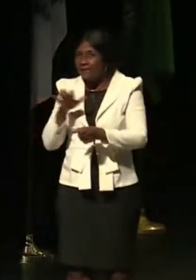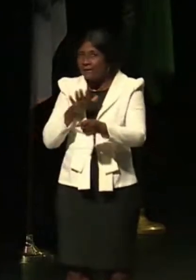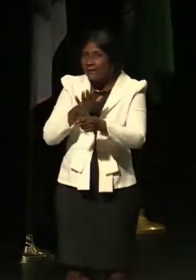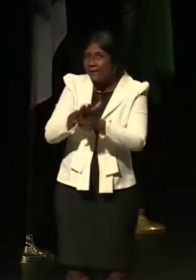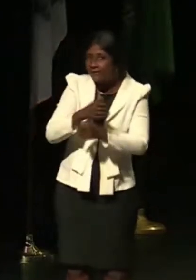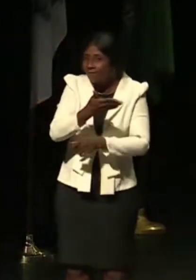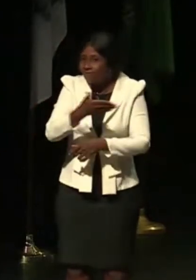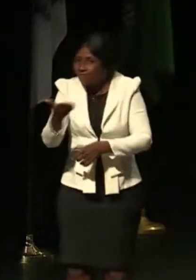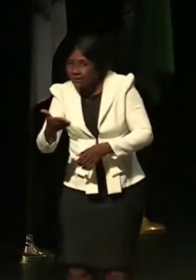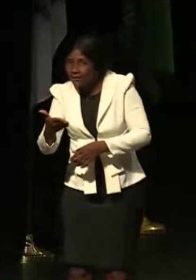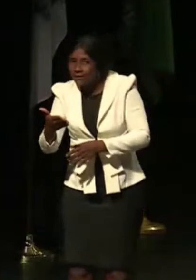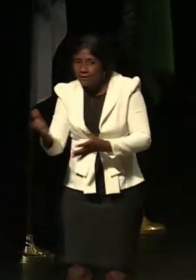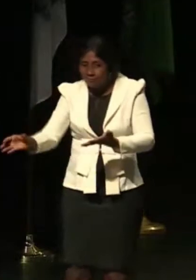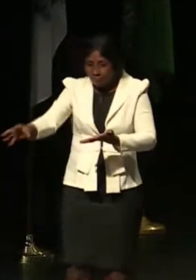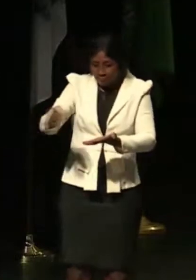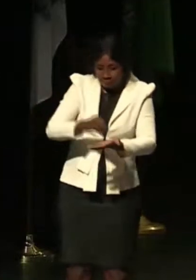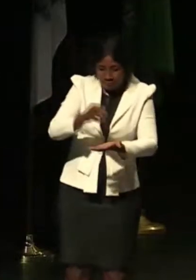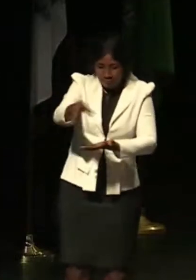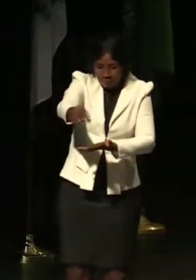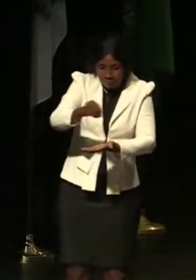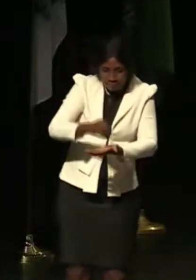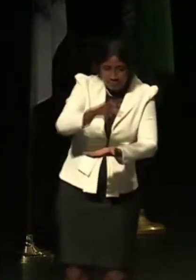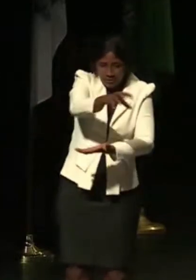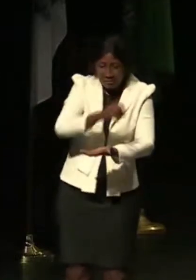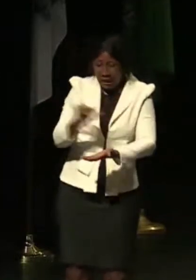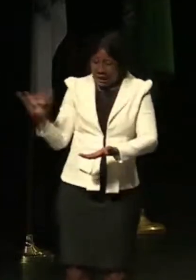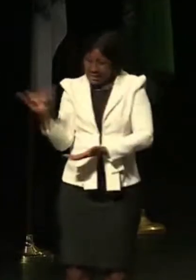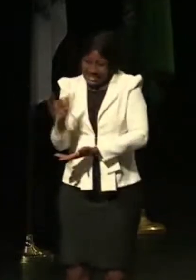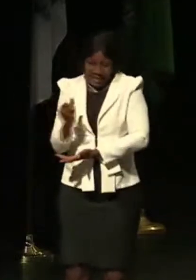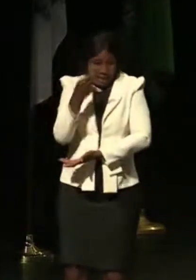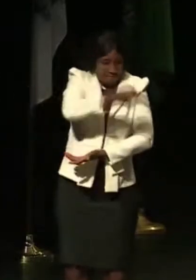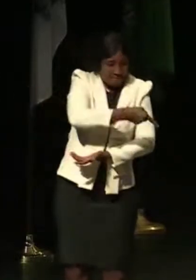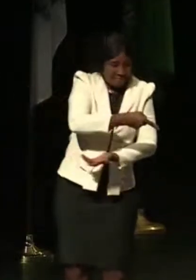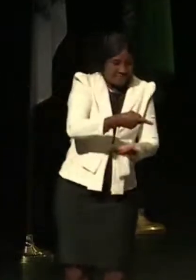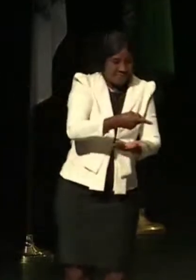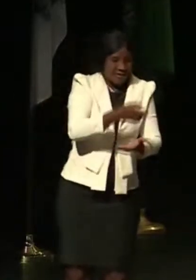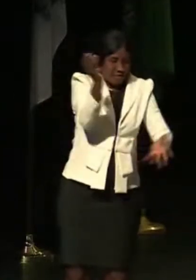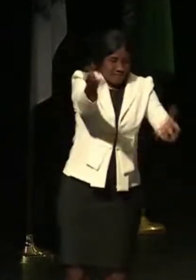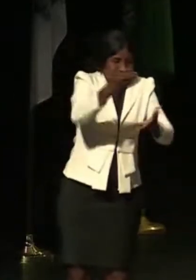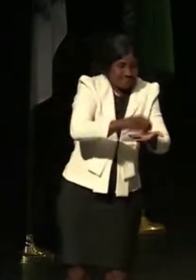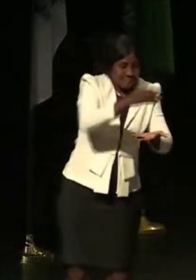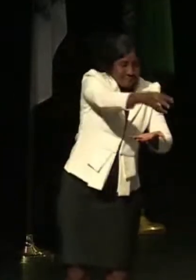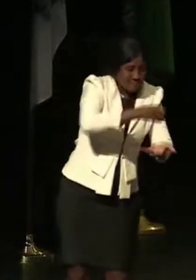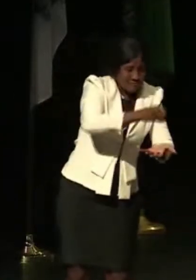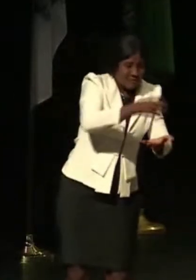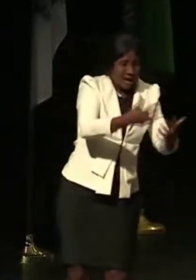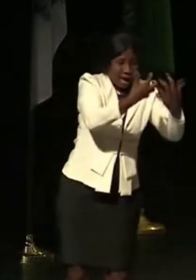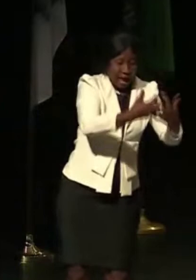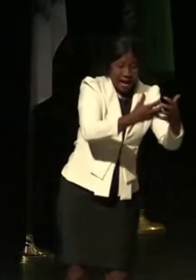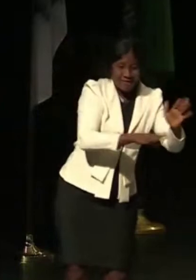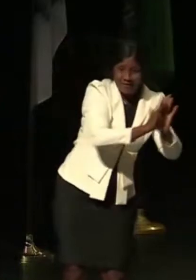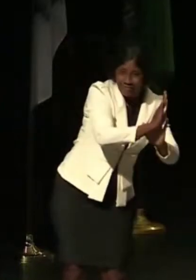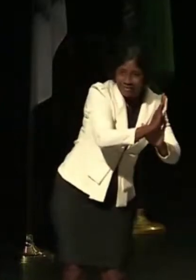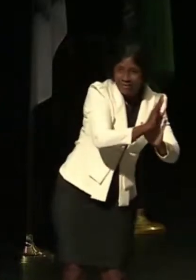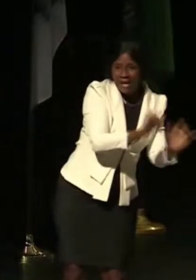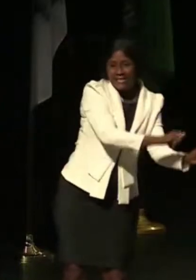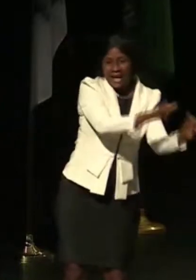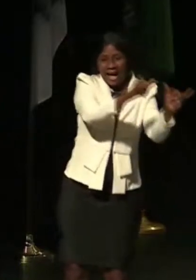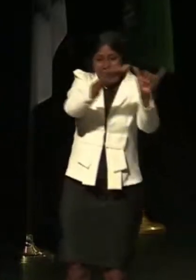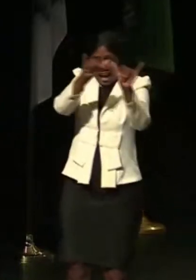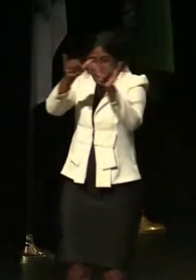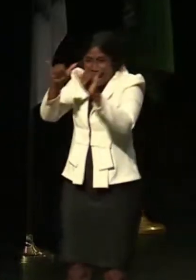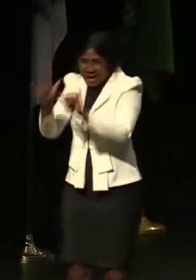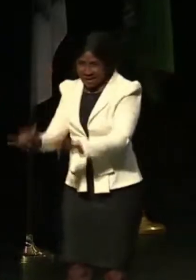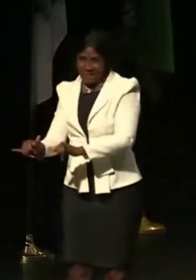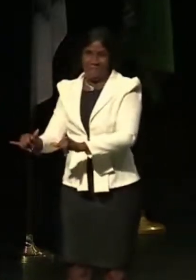engine. A little engine that might help us at least to slow down the rate at which we're going backwards, if